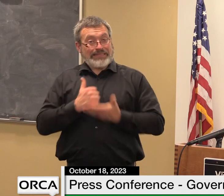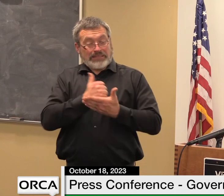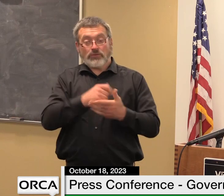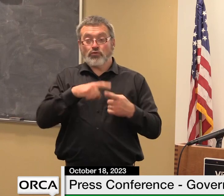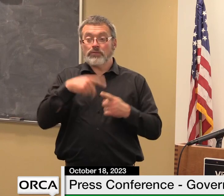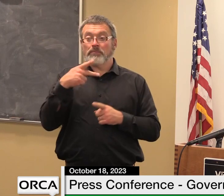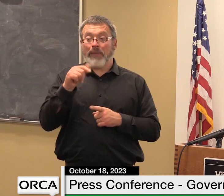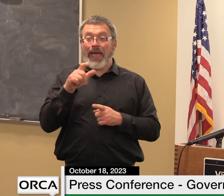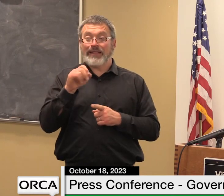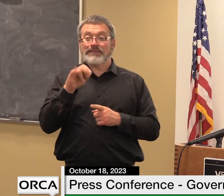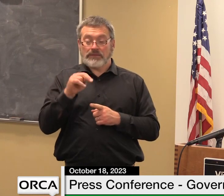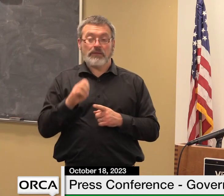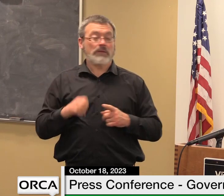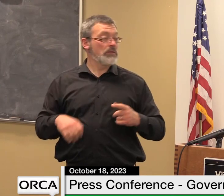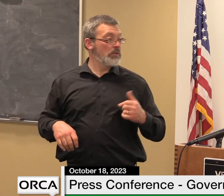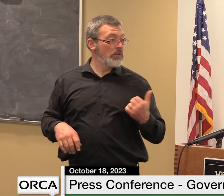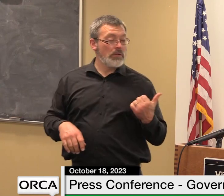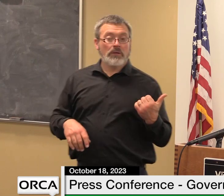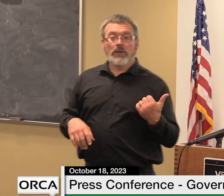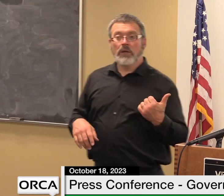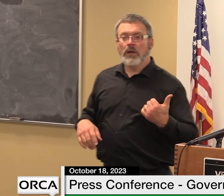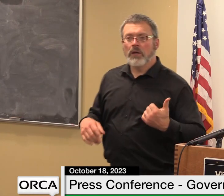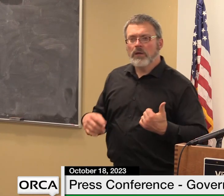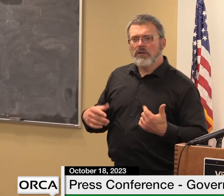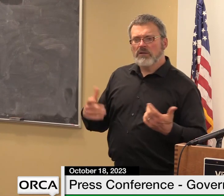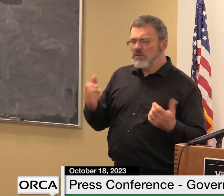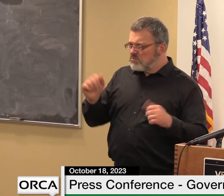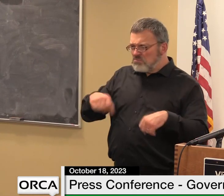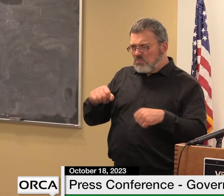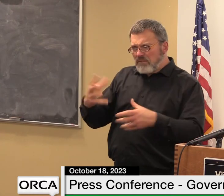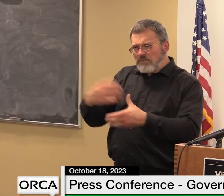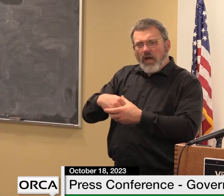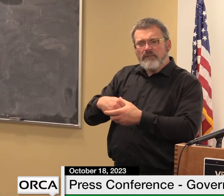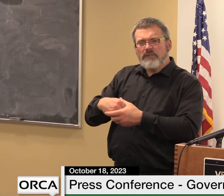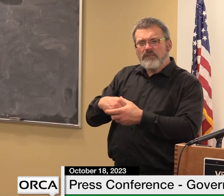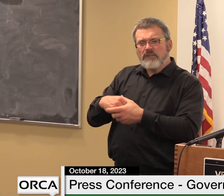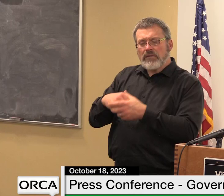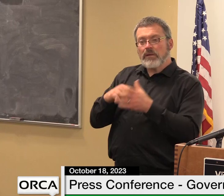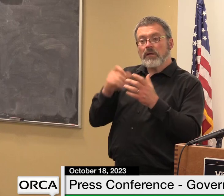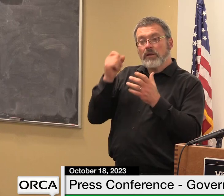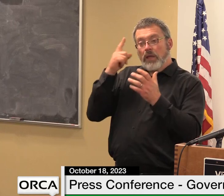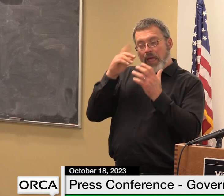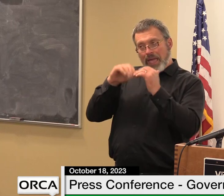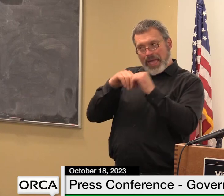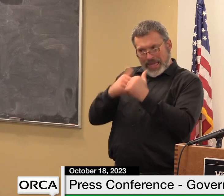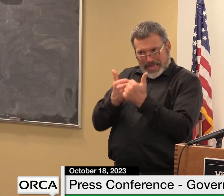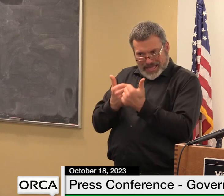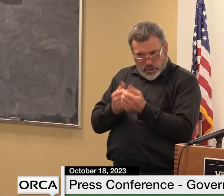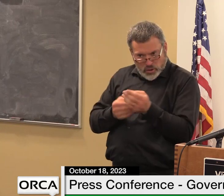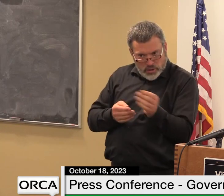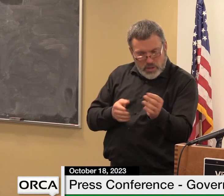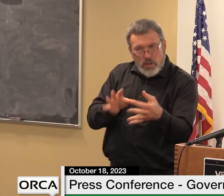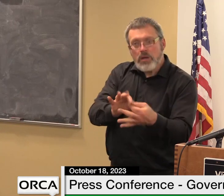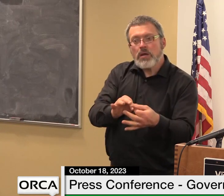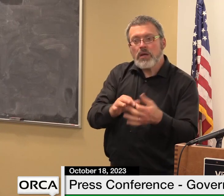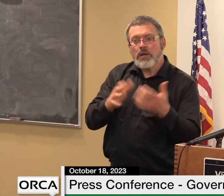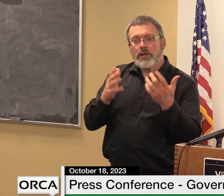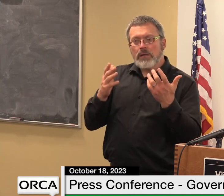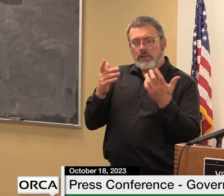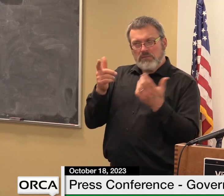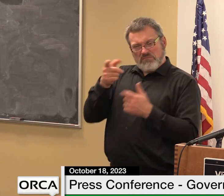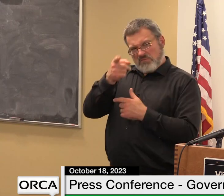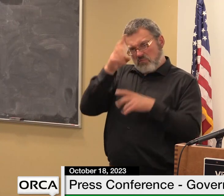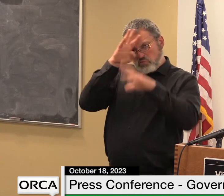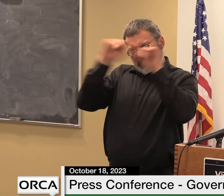that's going to have to be part of this. We have to make sure that there's a pathway, and I believe that's what President Biden is there for at